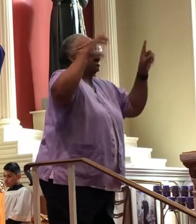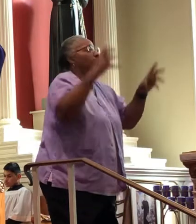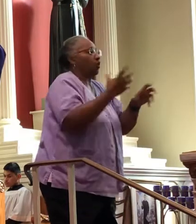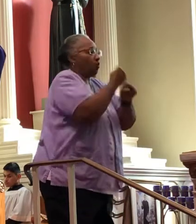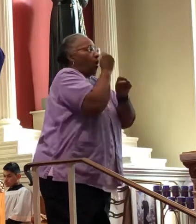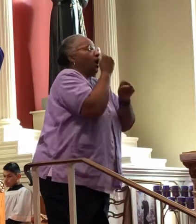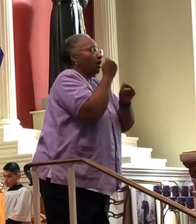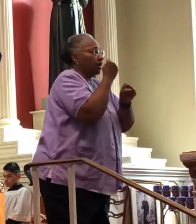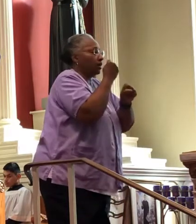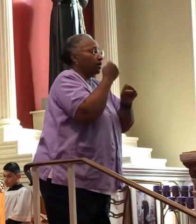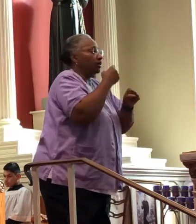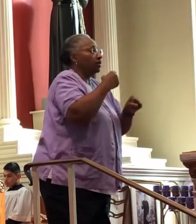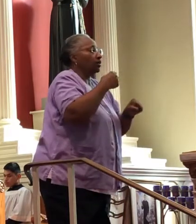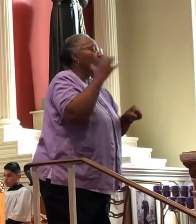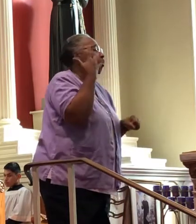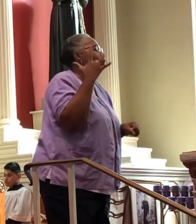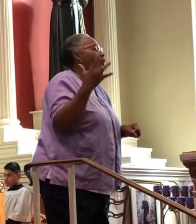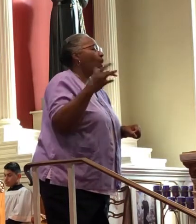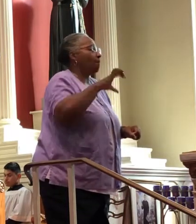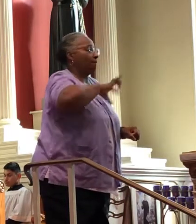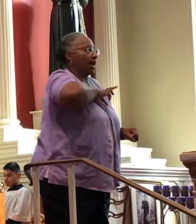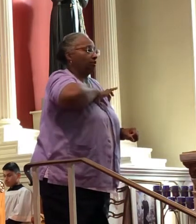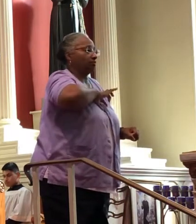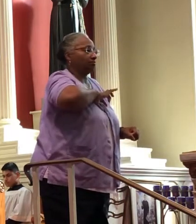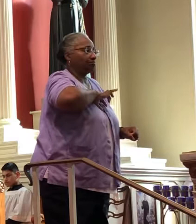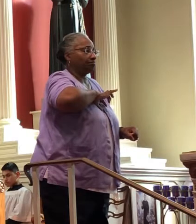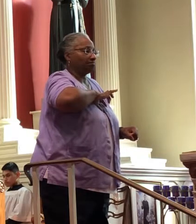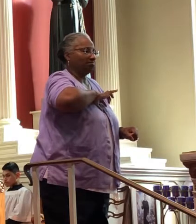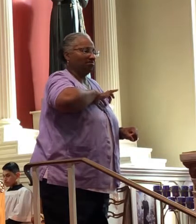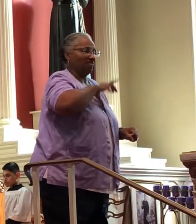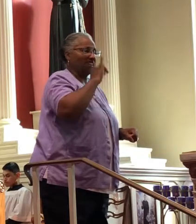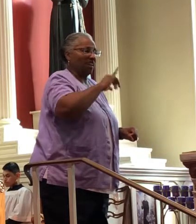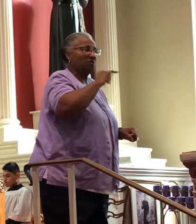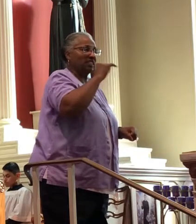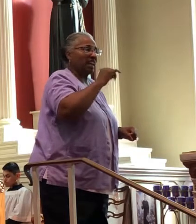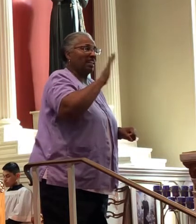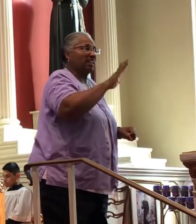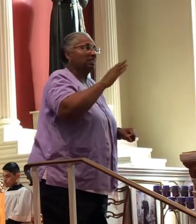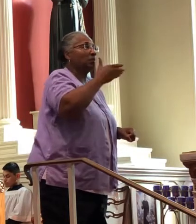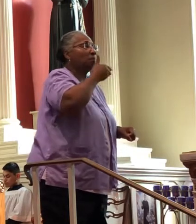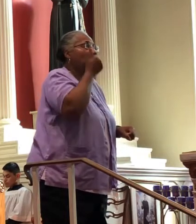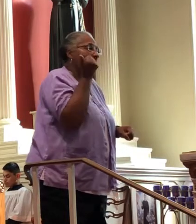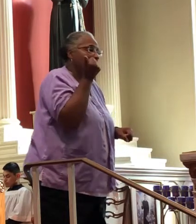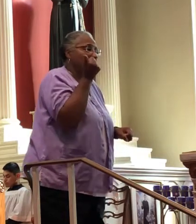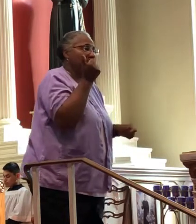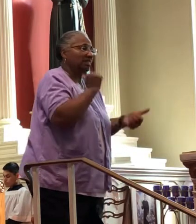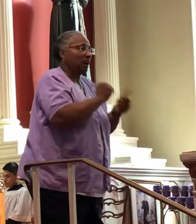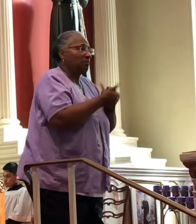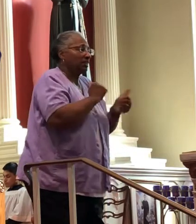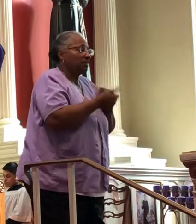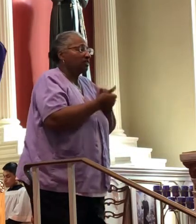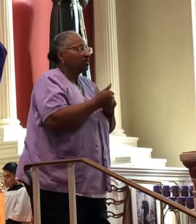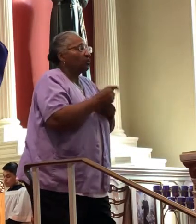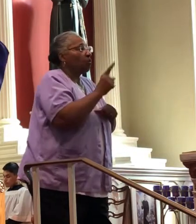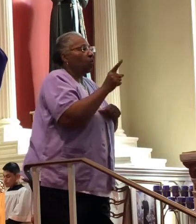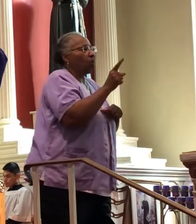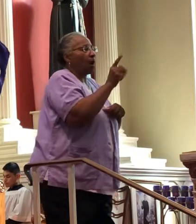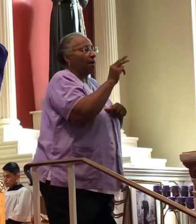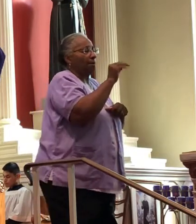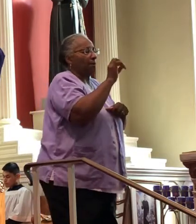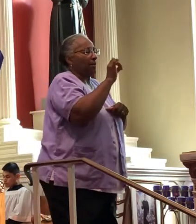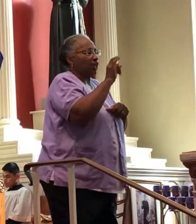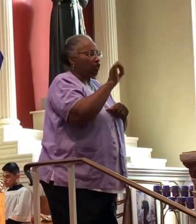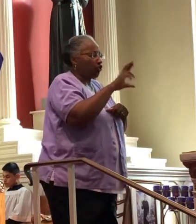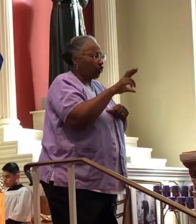think it wasn't even in his best competition. It was kind of like the 1,000 meter dash or something like that. And he finally got